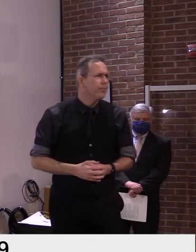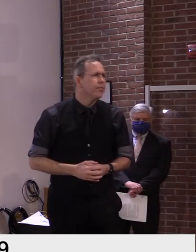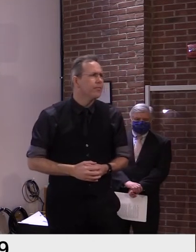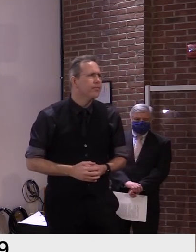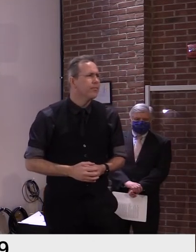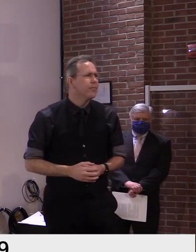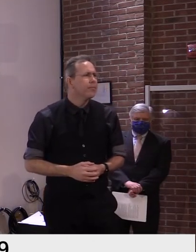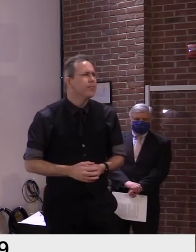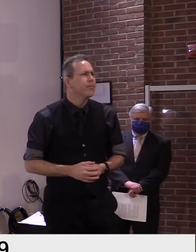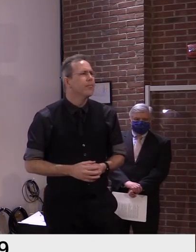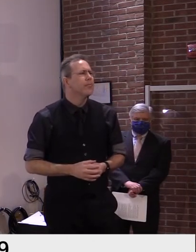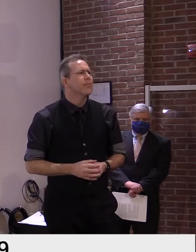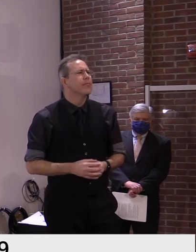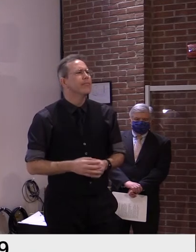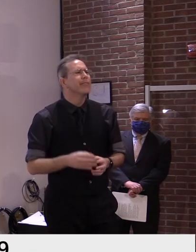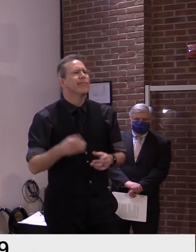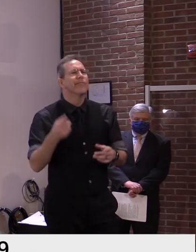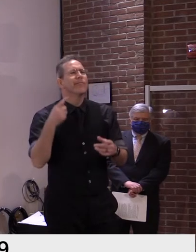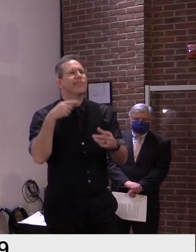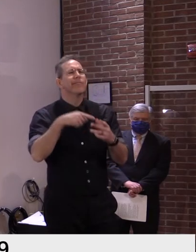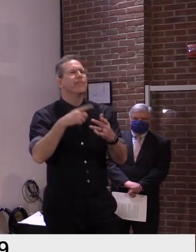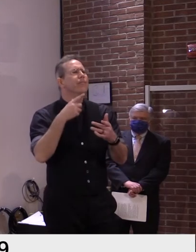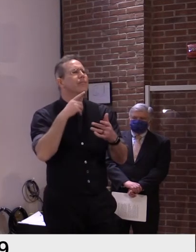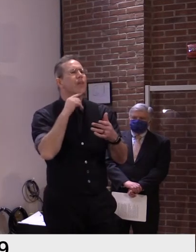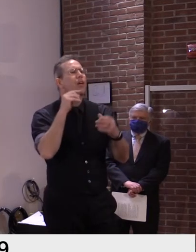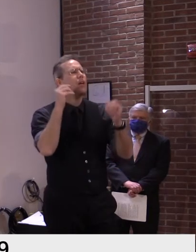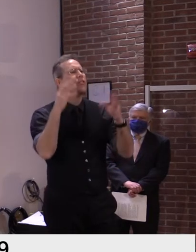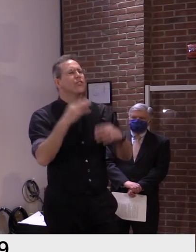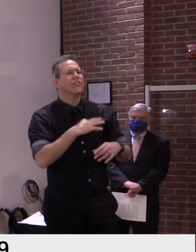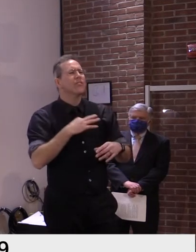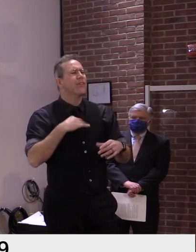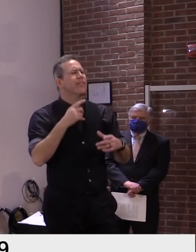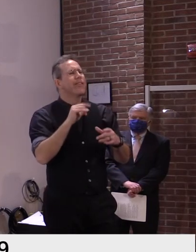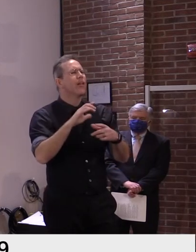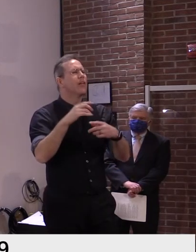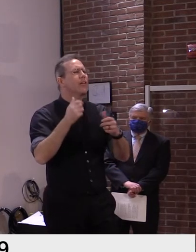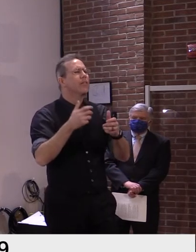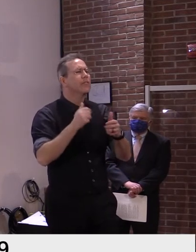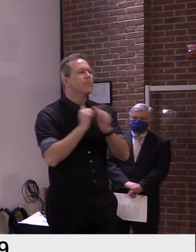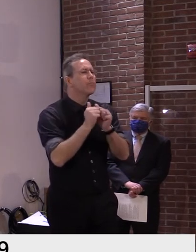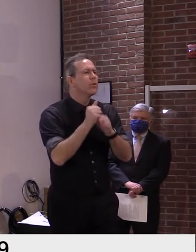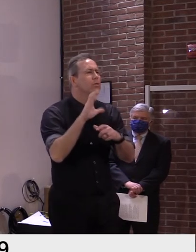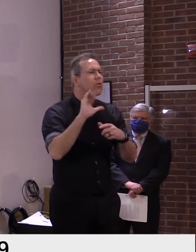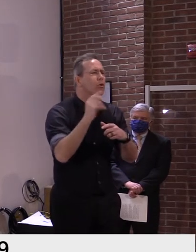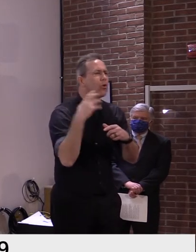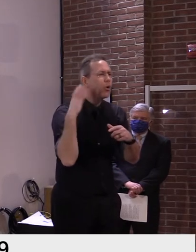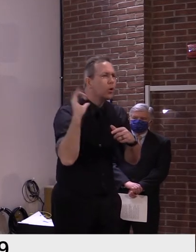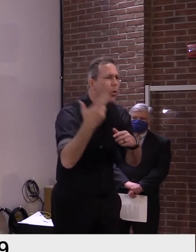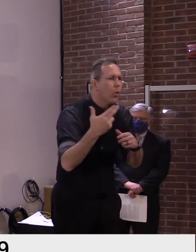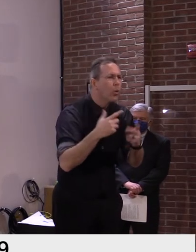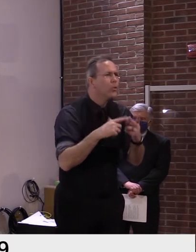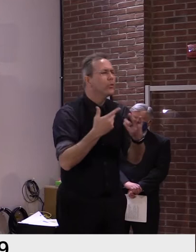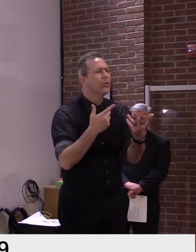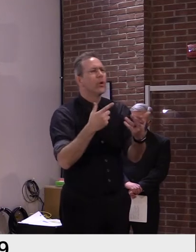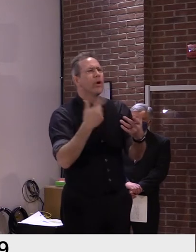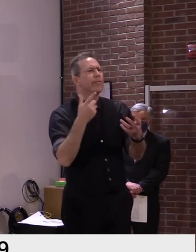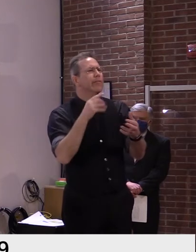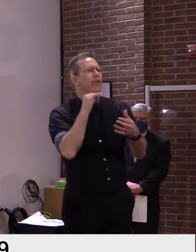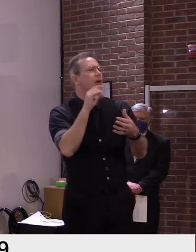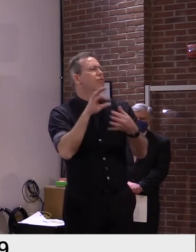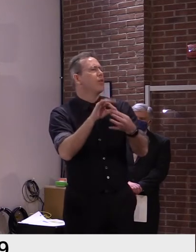hockey coaches, or is it completely constricted to school staff? Anyone within the footprint of